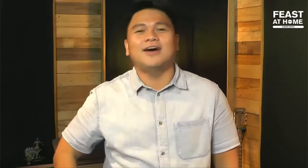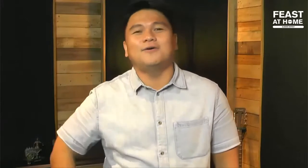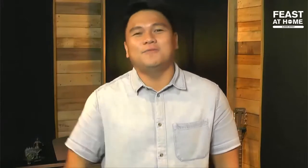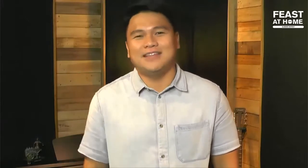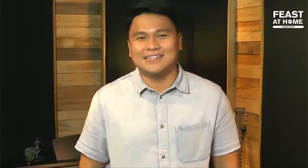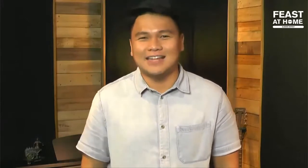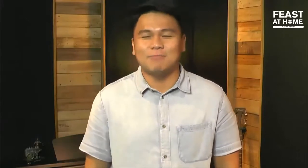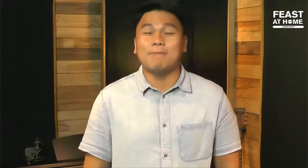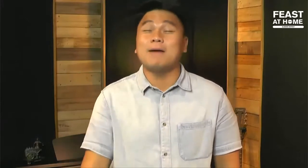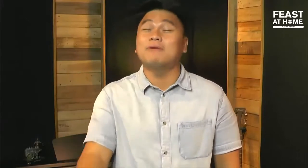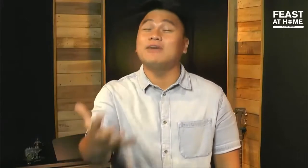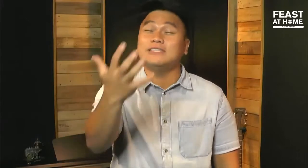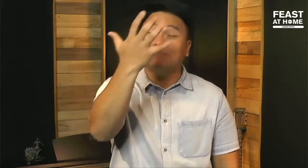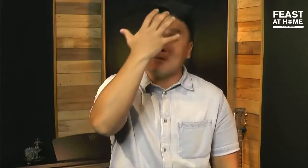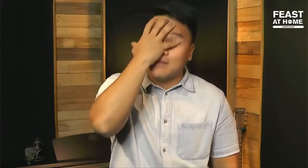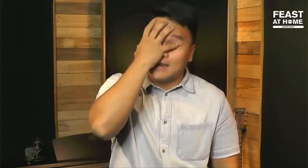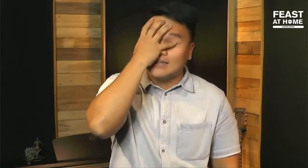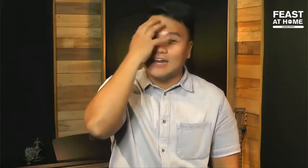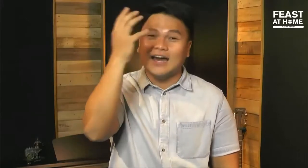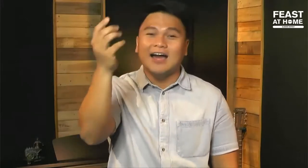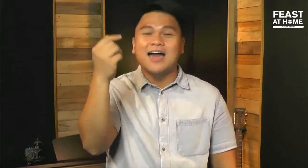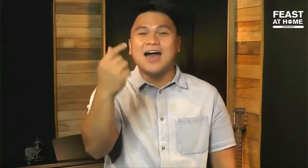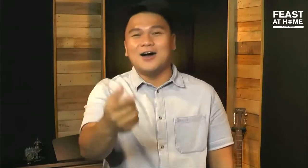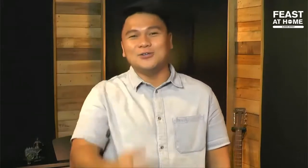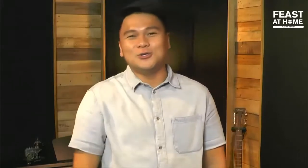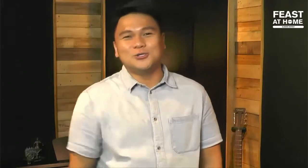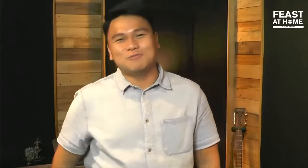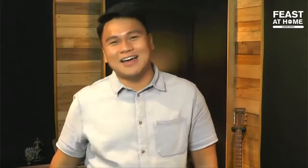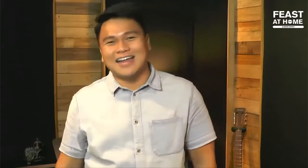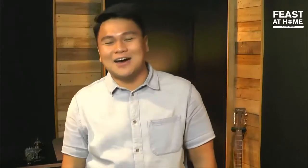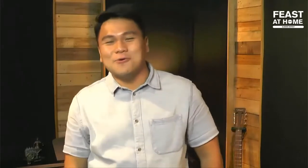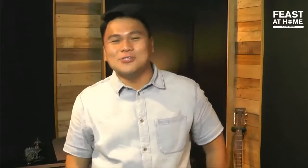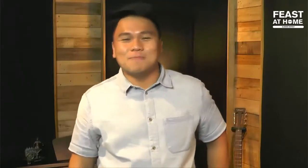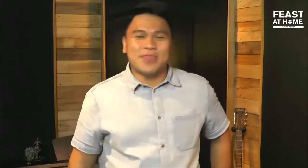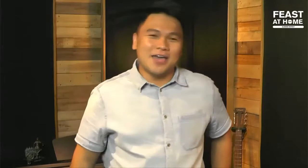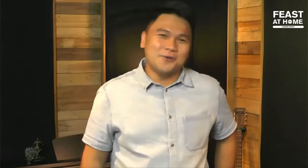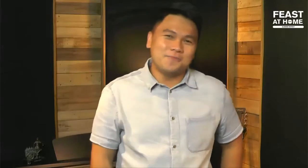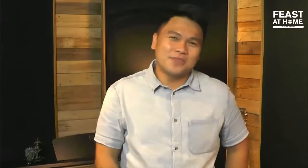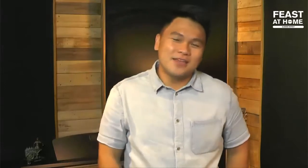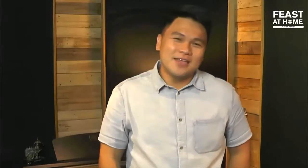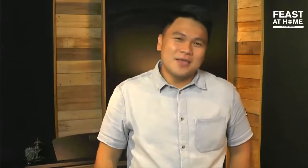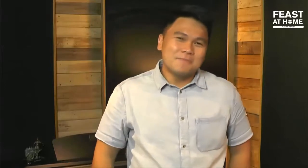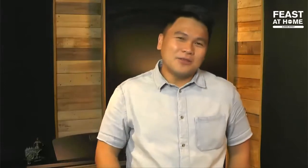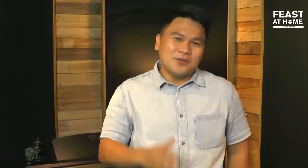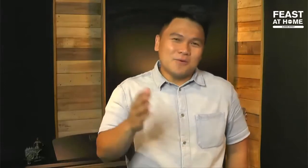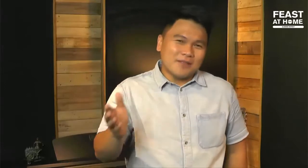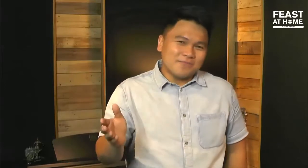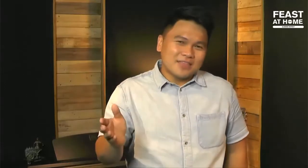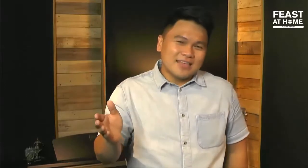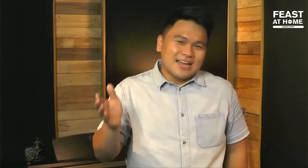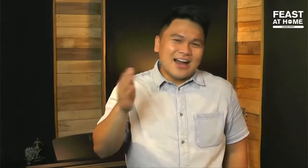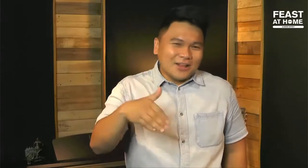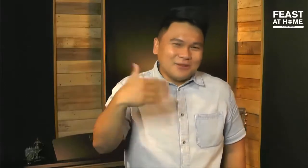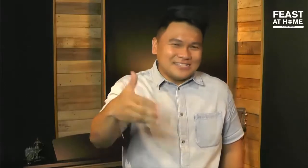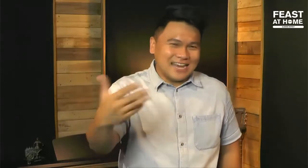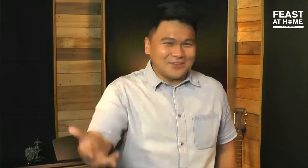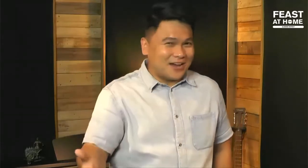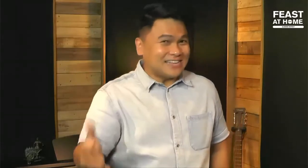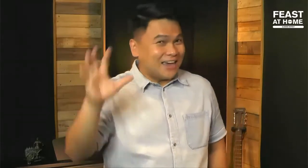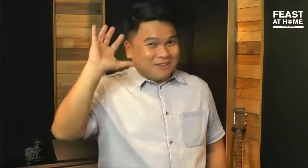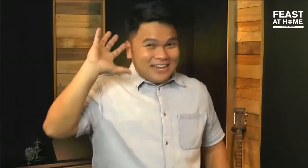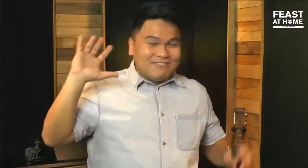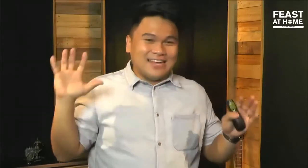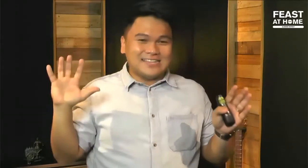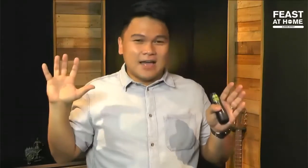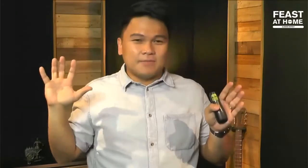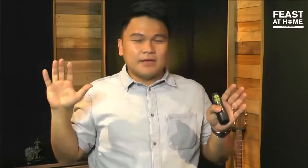Ay, nako, minsan, mapapa-facepalm na lang talaga ang Diyos pagkakausap tayo. But you know what? God will say to us,